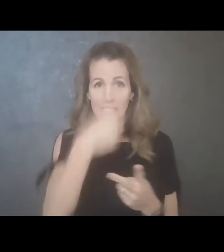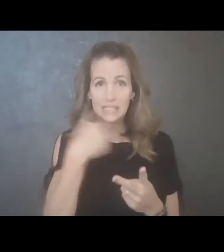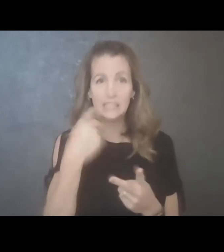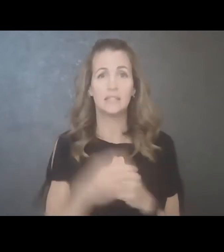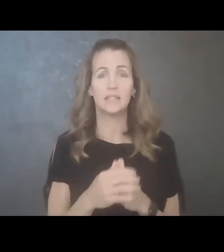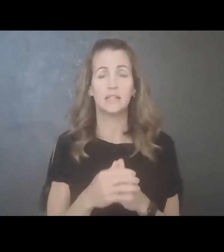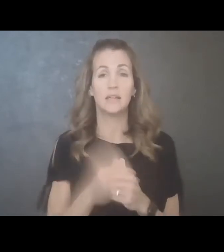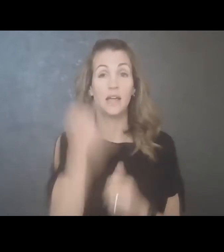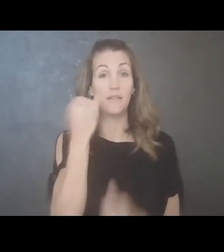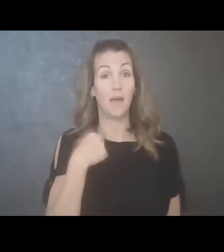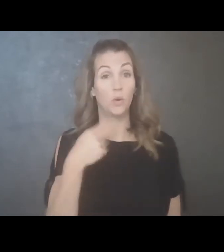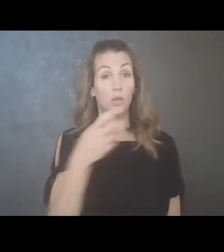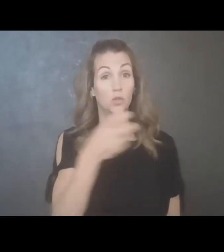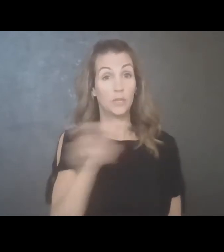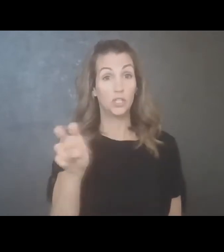switch it this way,